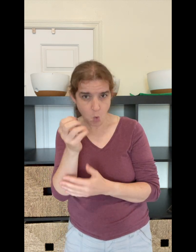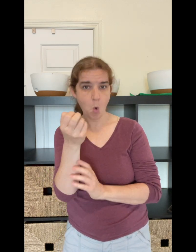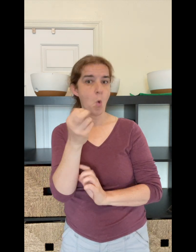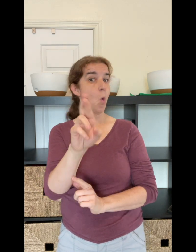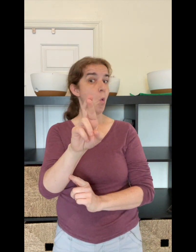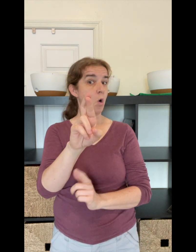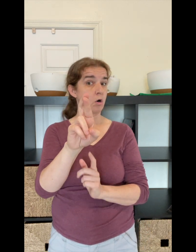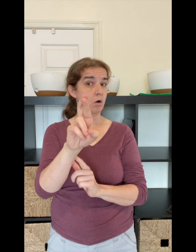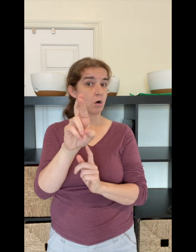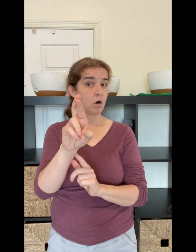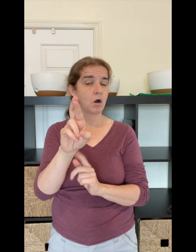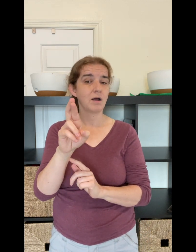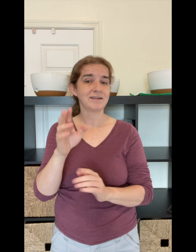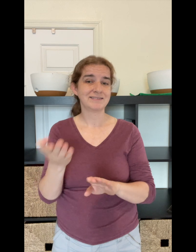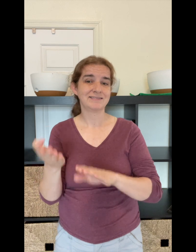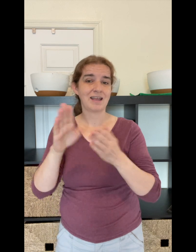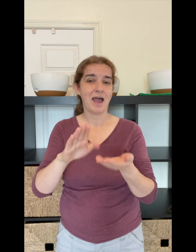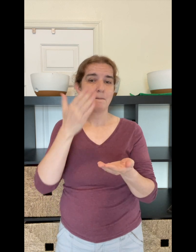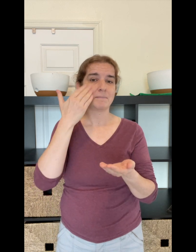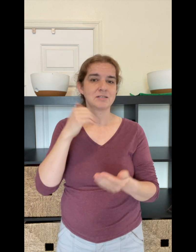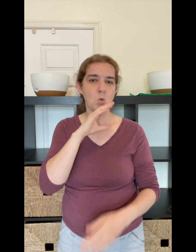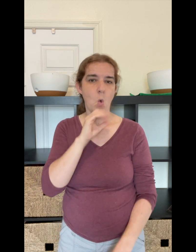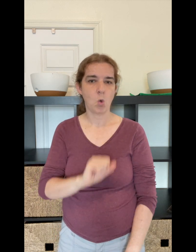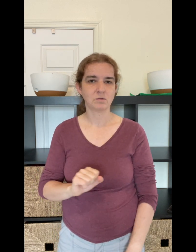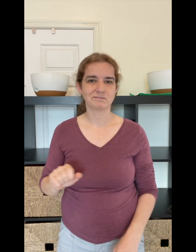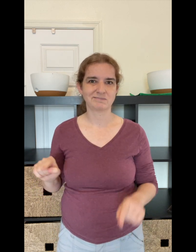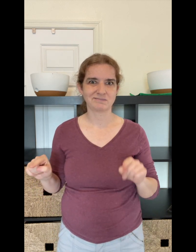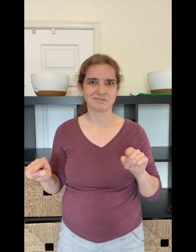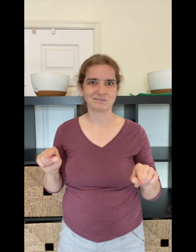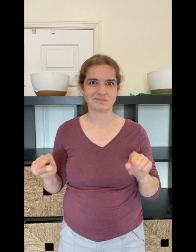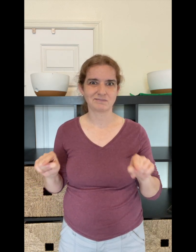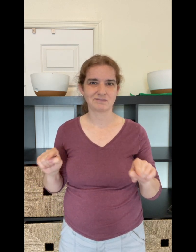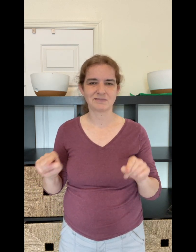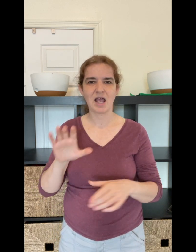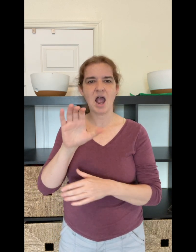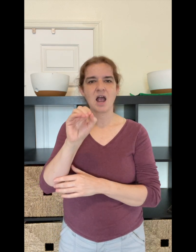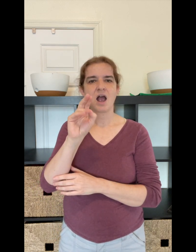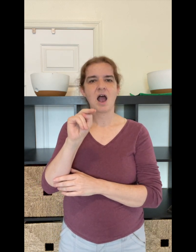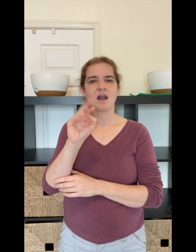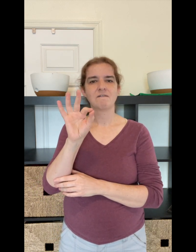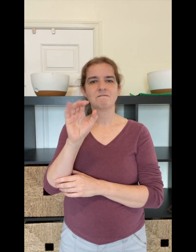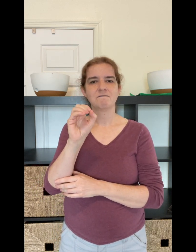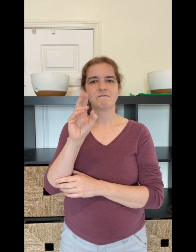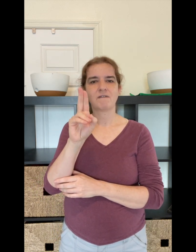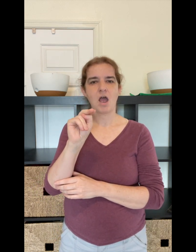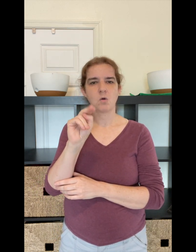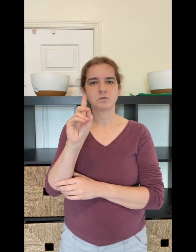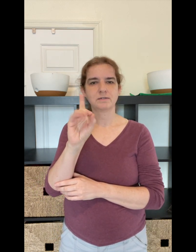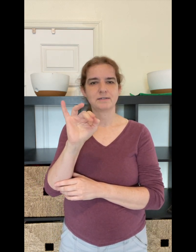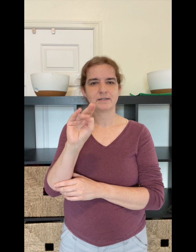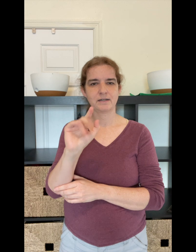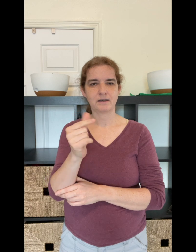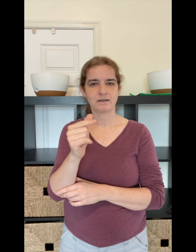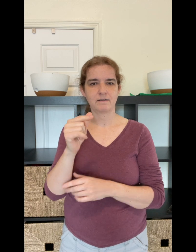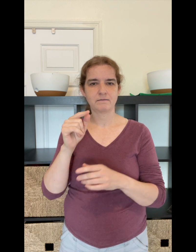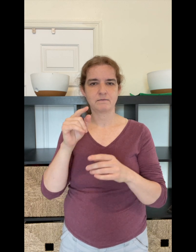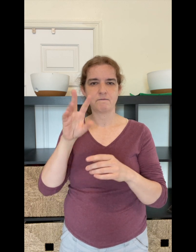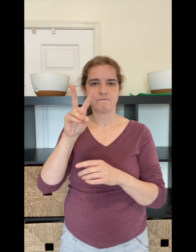they die because of the flu or did they die because they're old? That could be